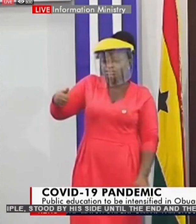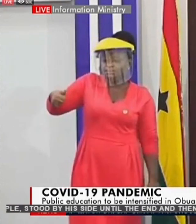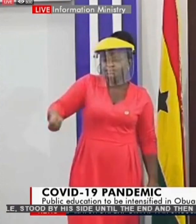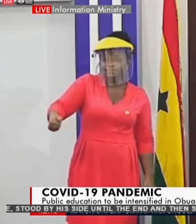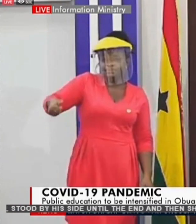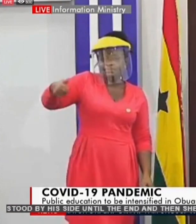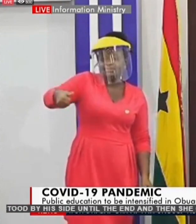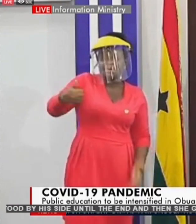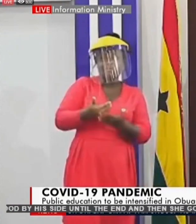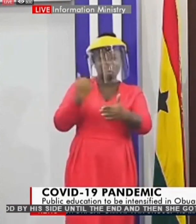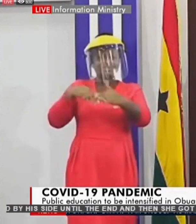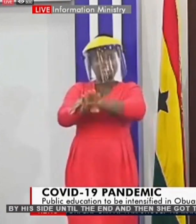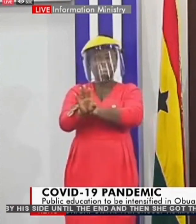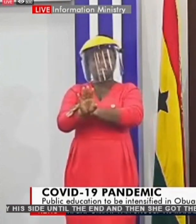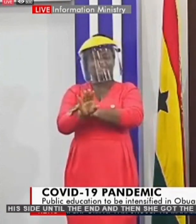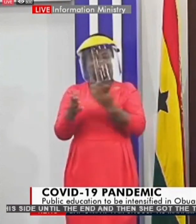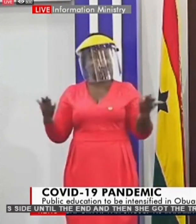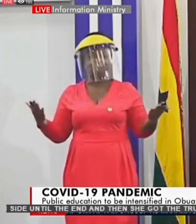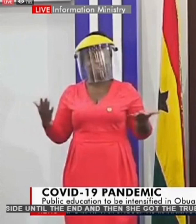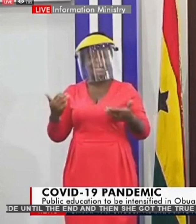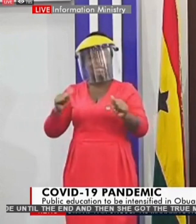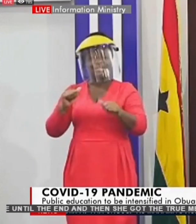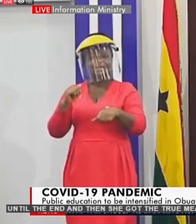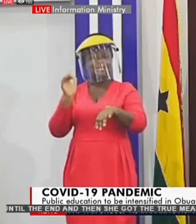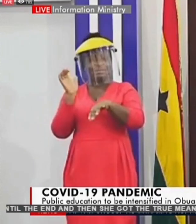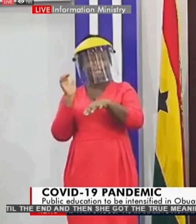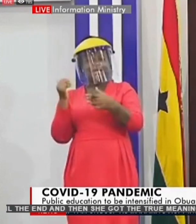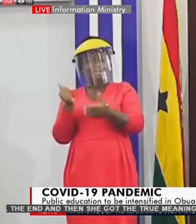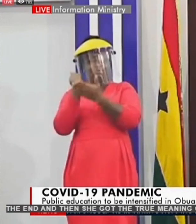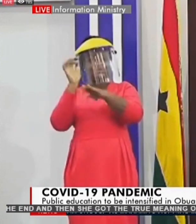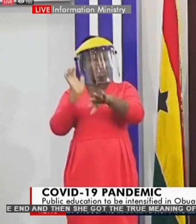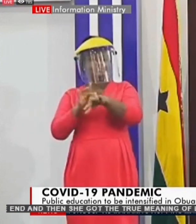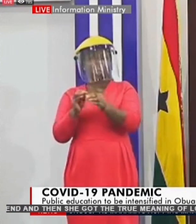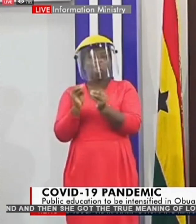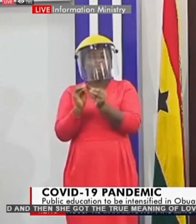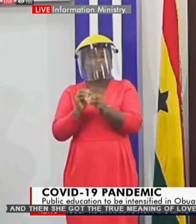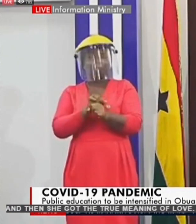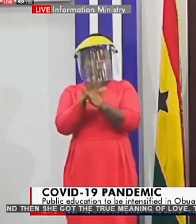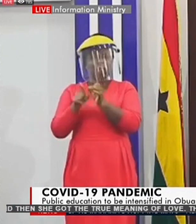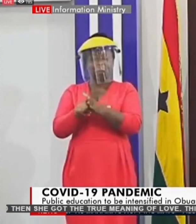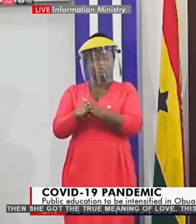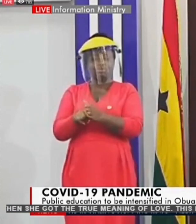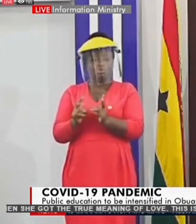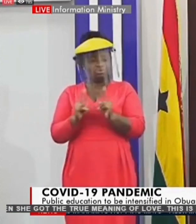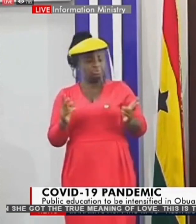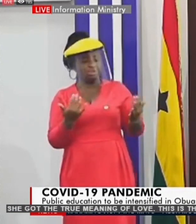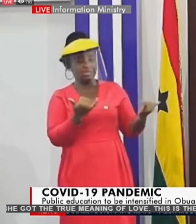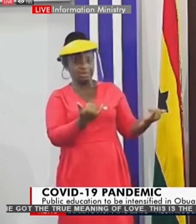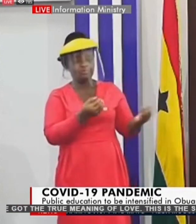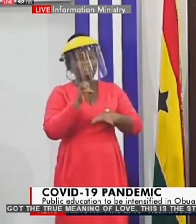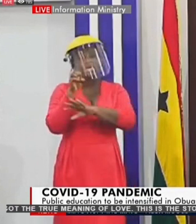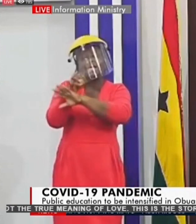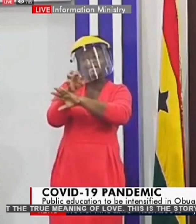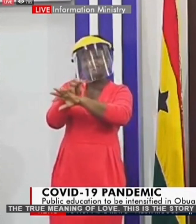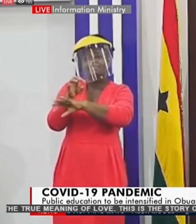factors that can make you get the infection. So going forward, the idea is how do